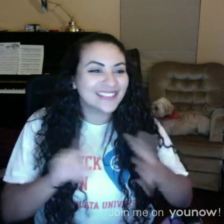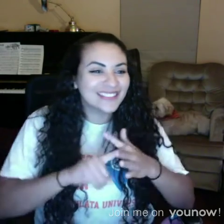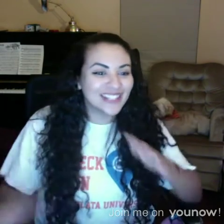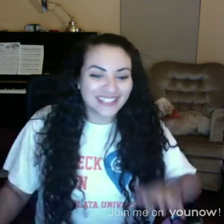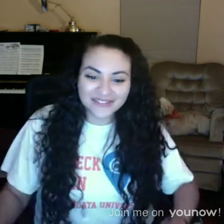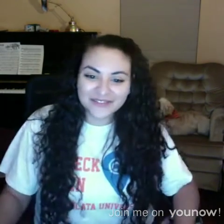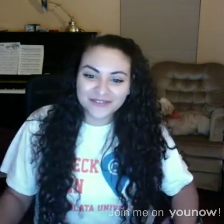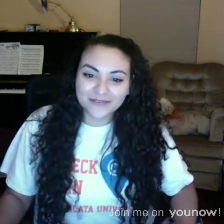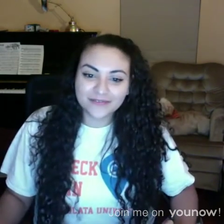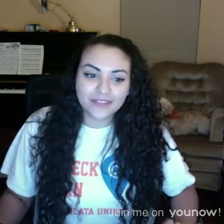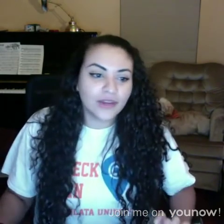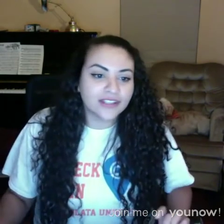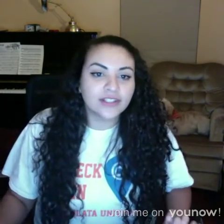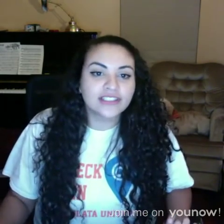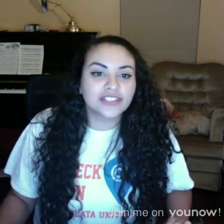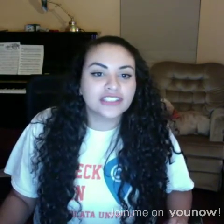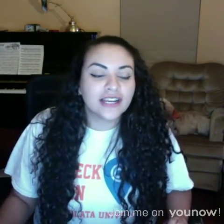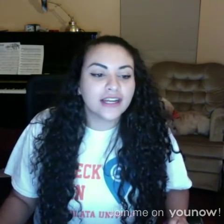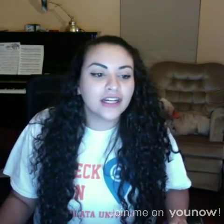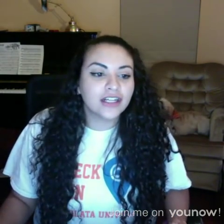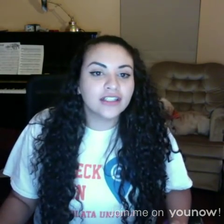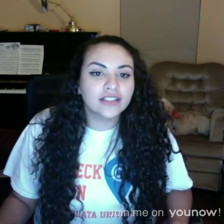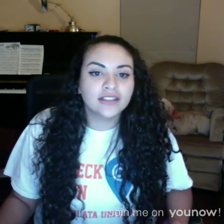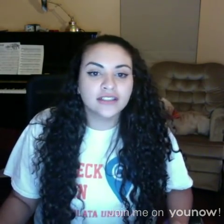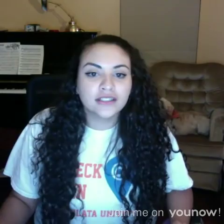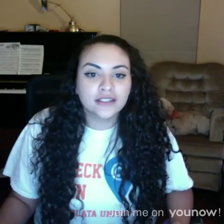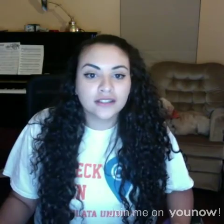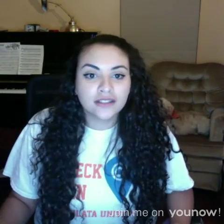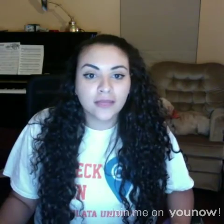let's get started. Okay, so let's screen share.